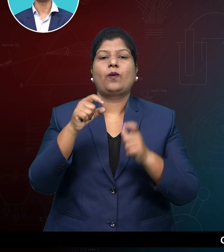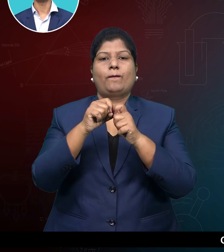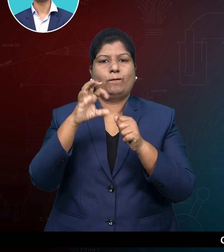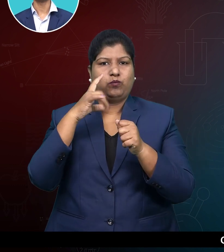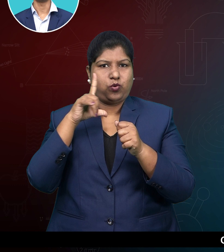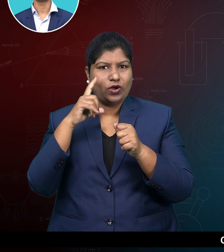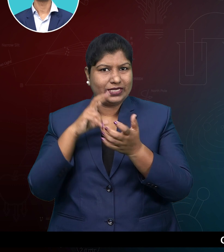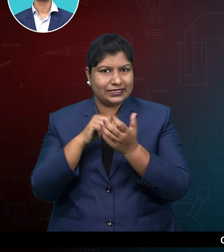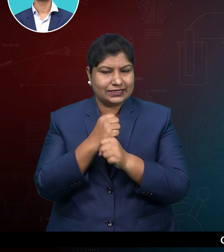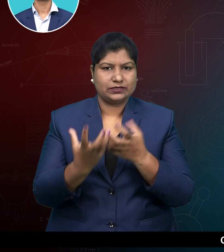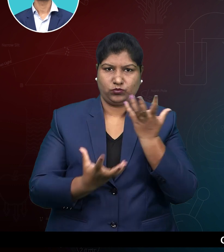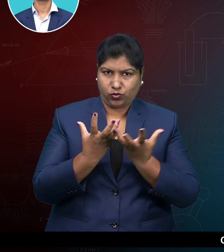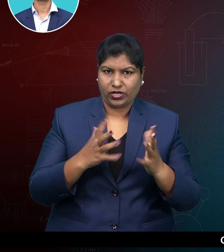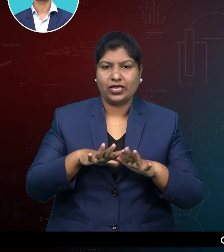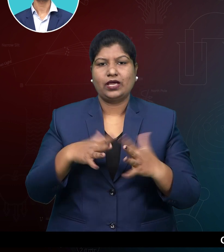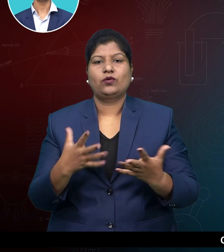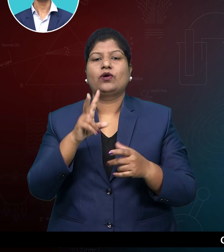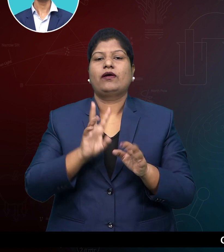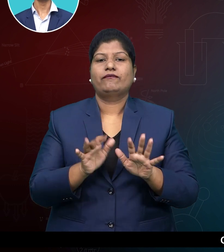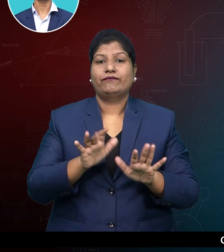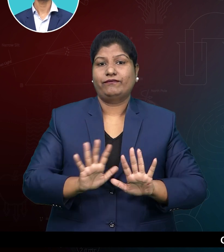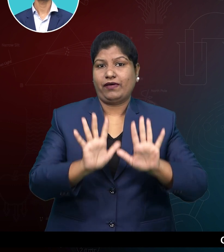or vaporization.